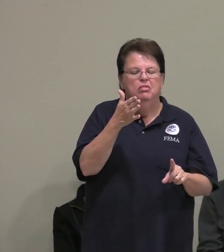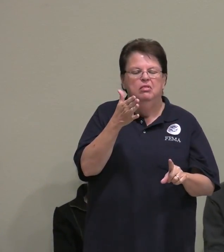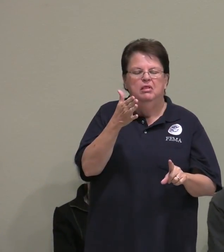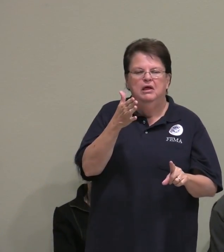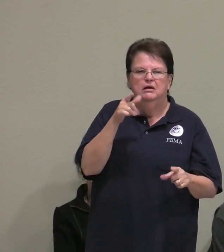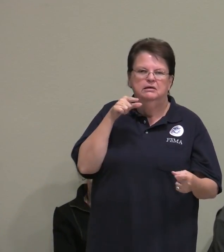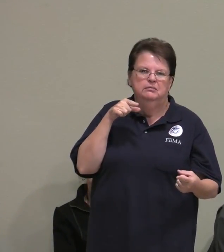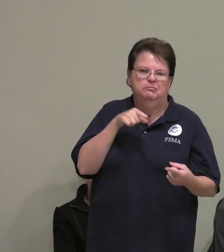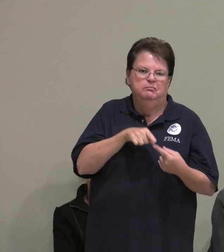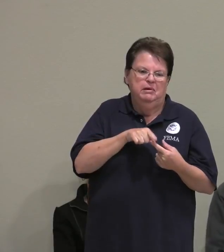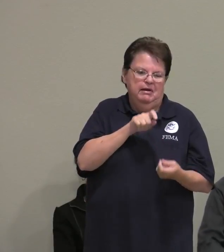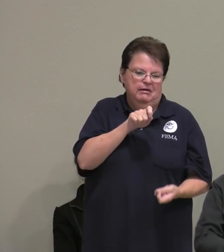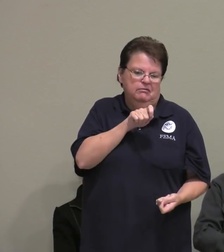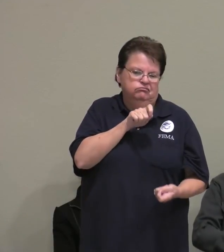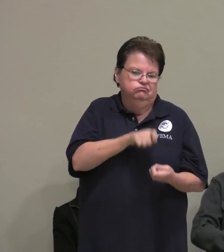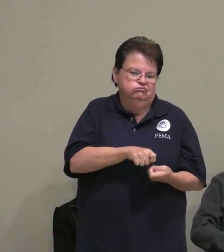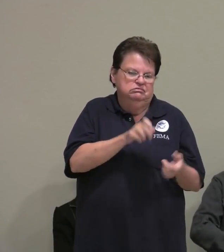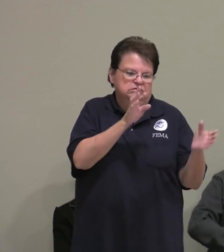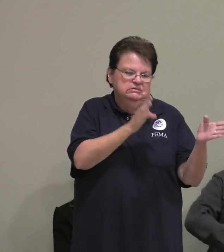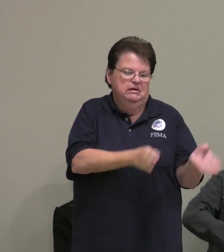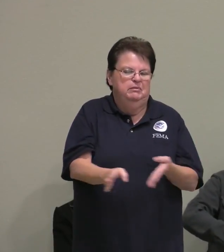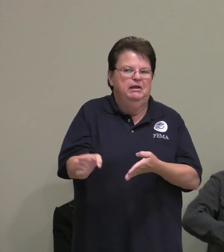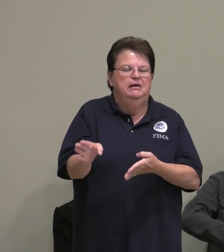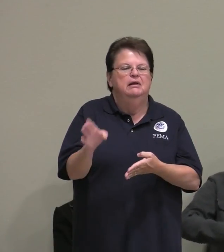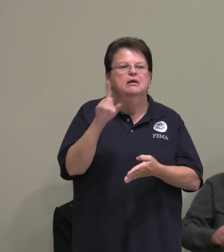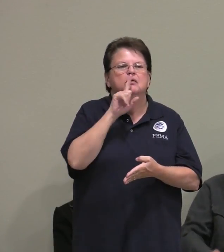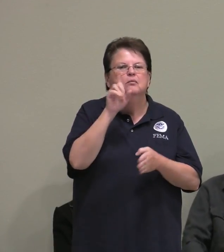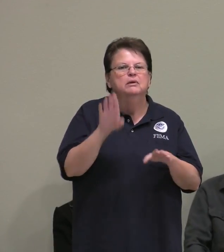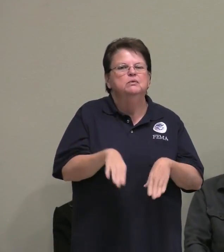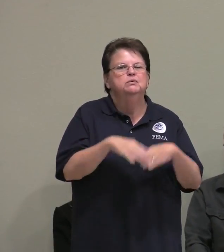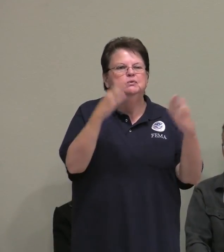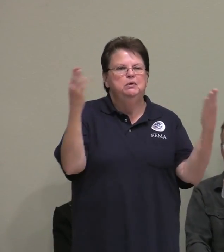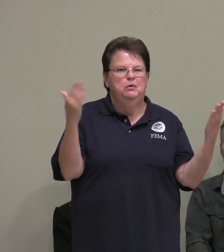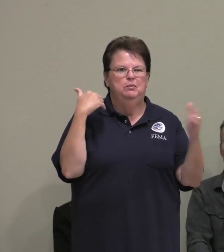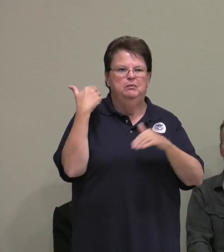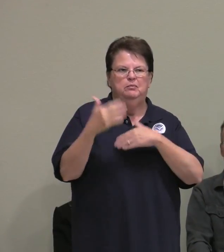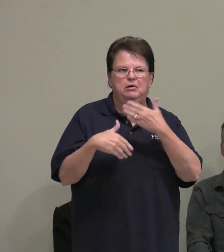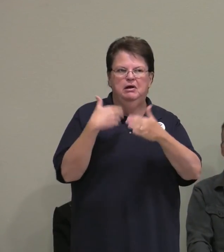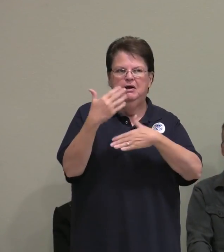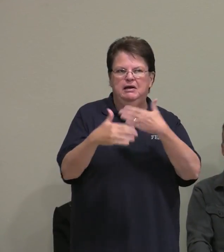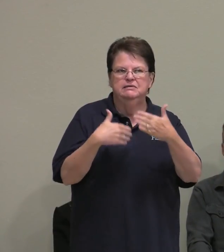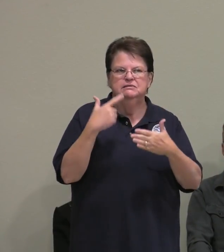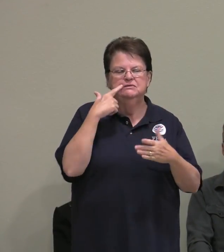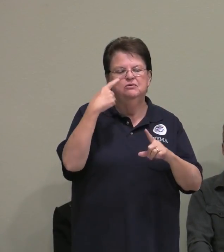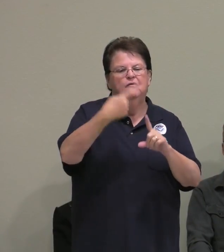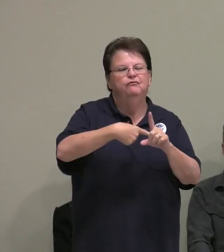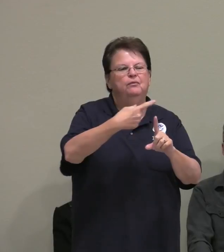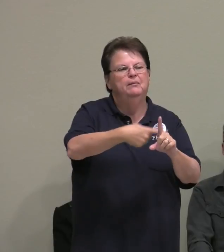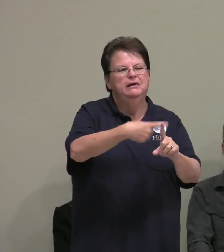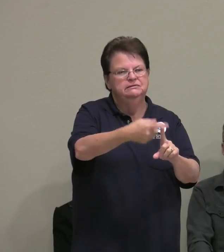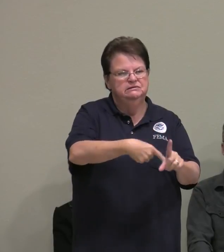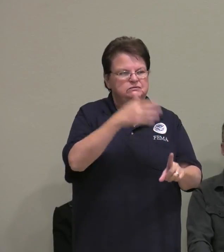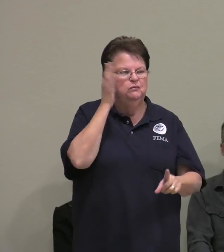down to brass tacks with planning and it will be a very open process over a number of months.